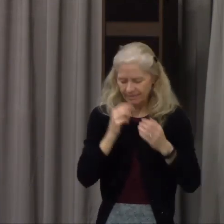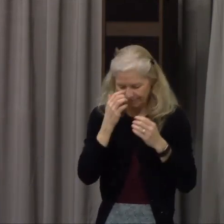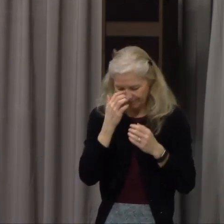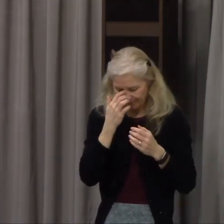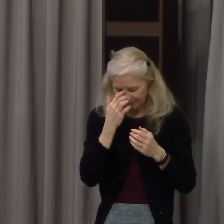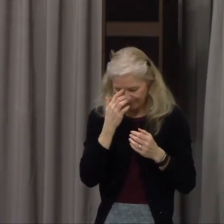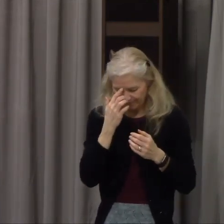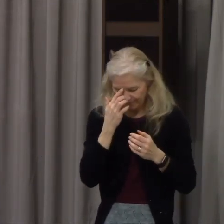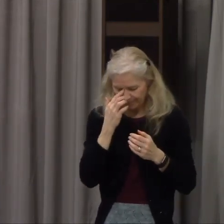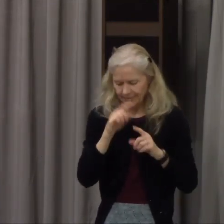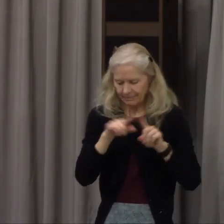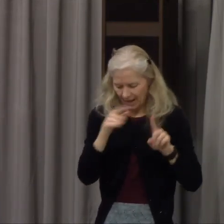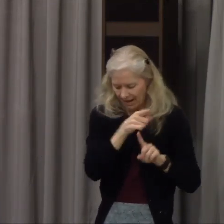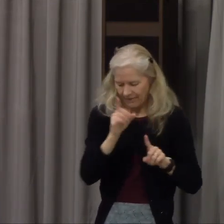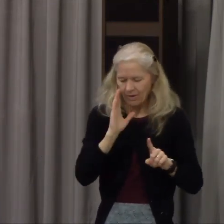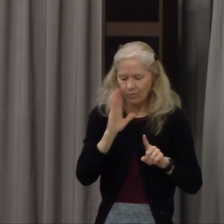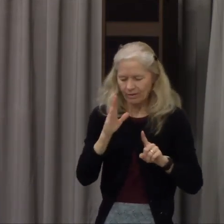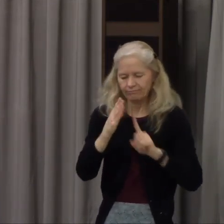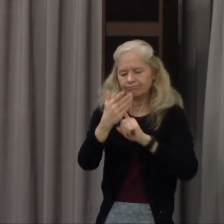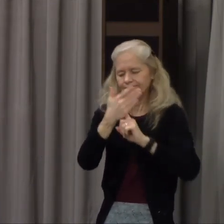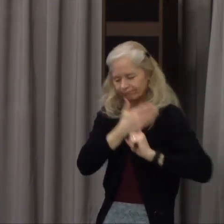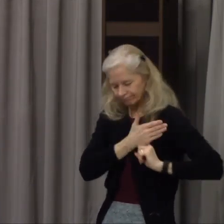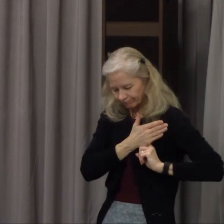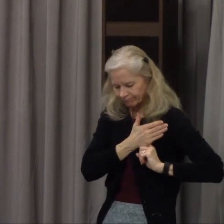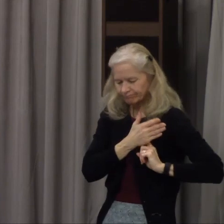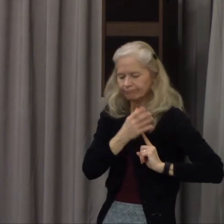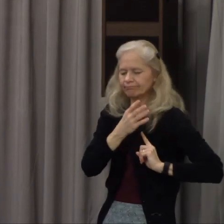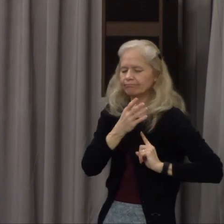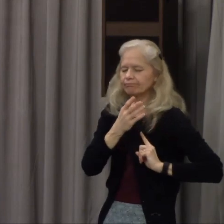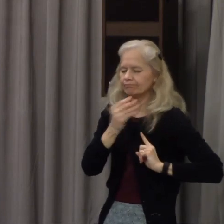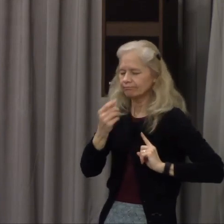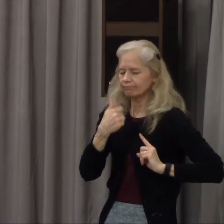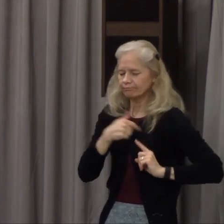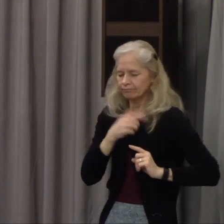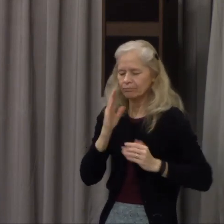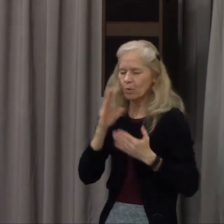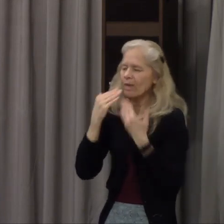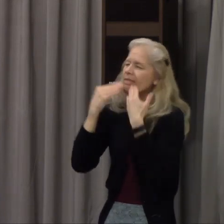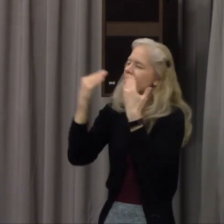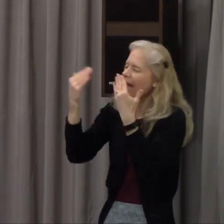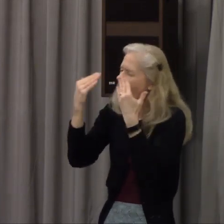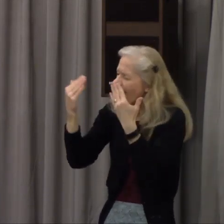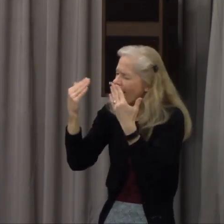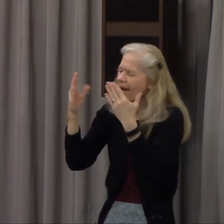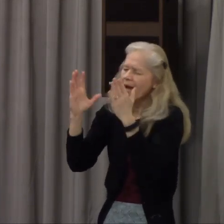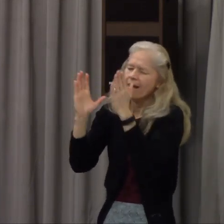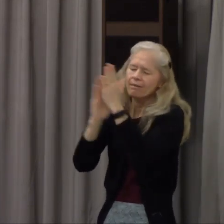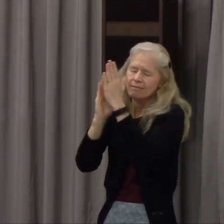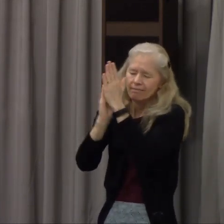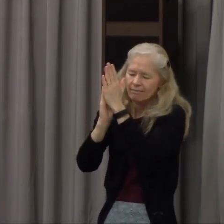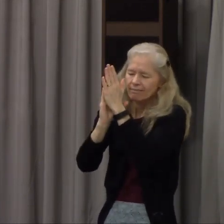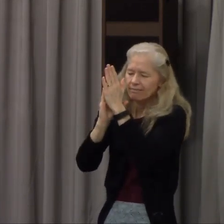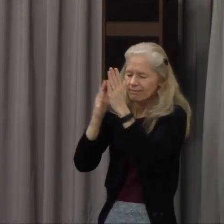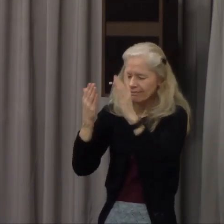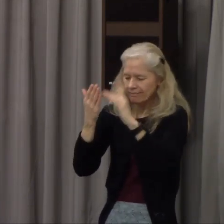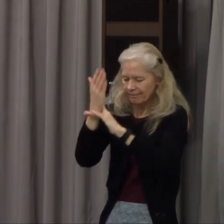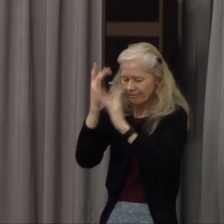who simply trust in you. Father, help us to be careful to thank you and praise you. Lord, we ask these things in Jesus' name for his glory.